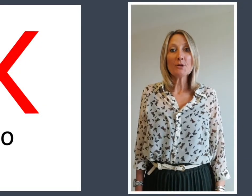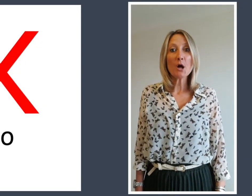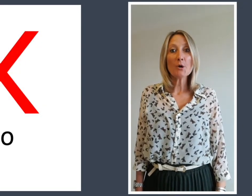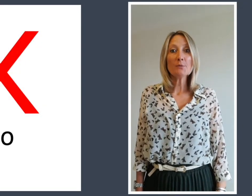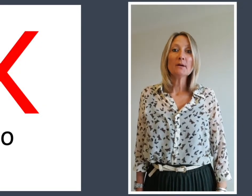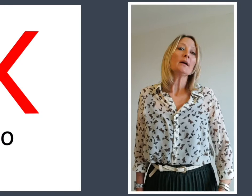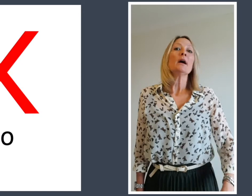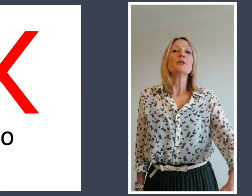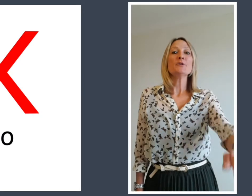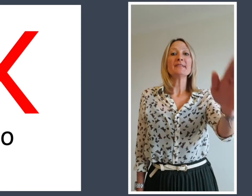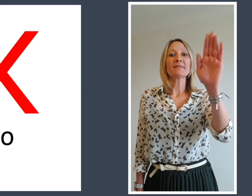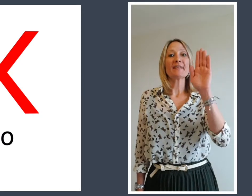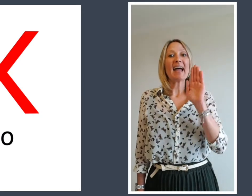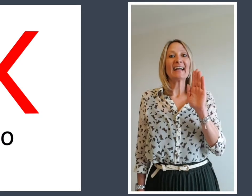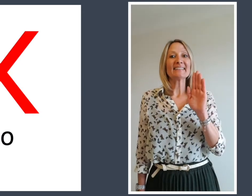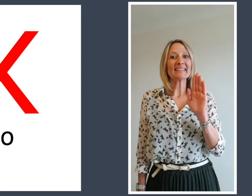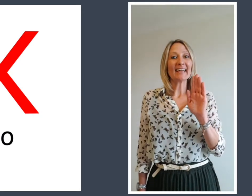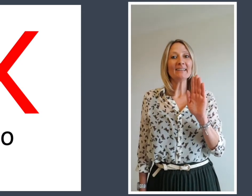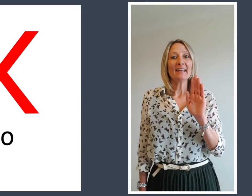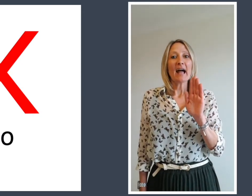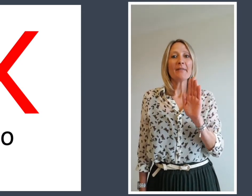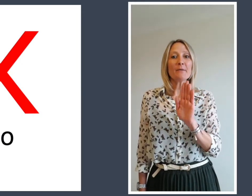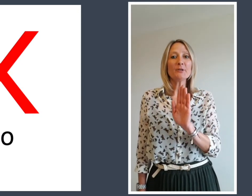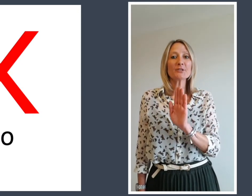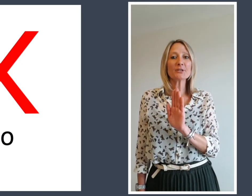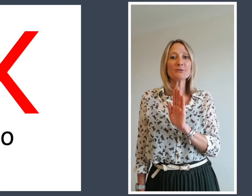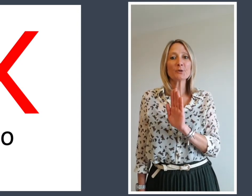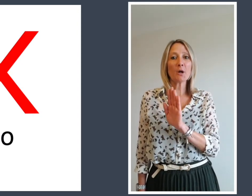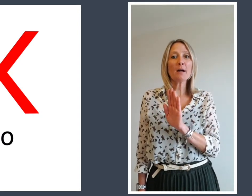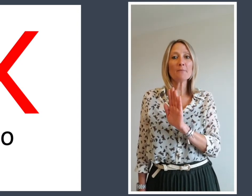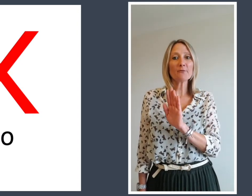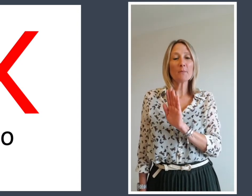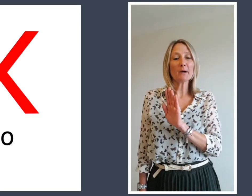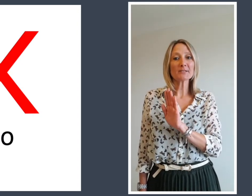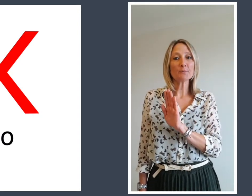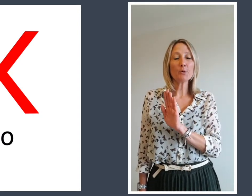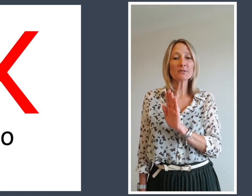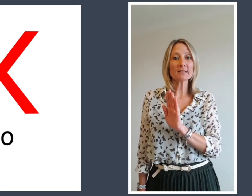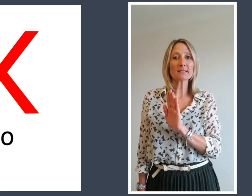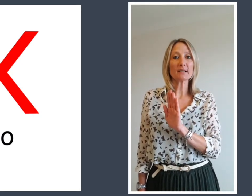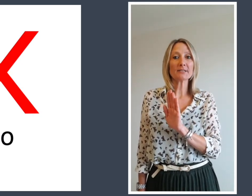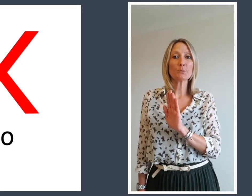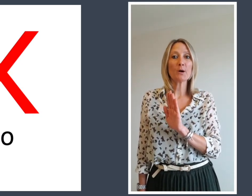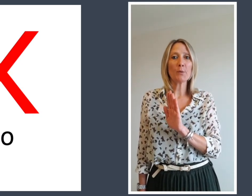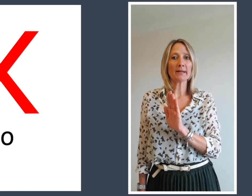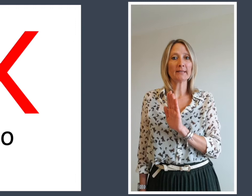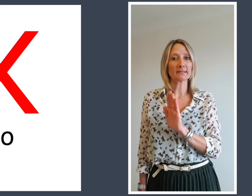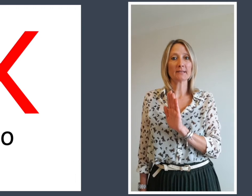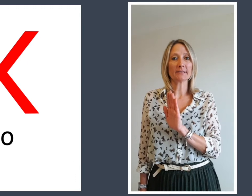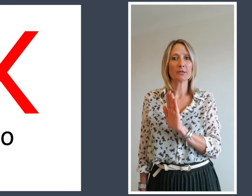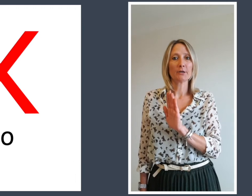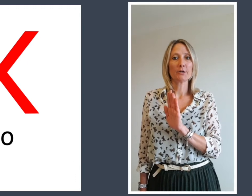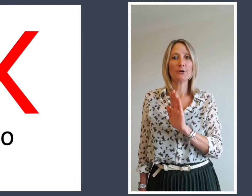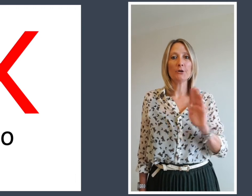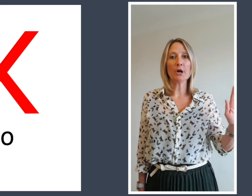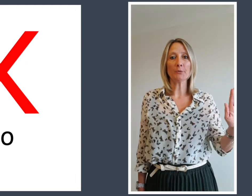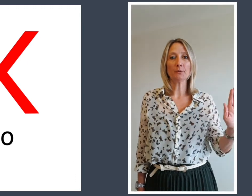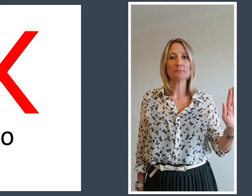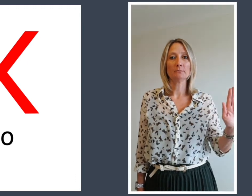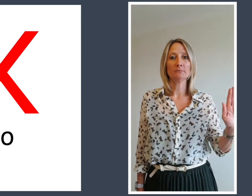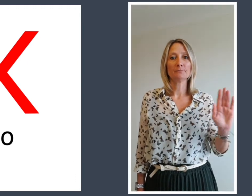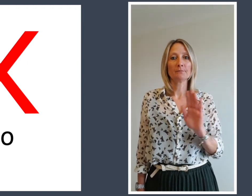For no, you need a flat hand again, and then we're just going to come from our supporting side to our working side.